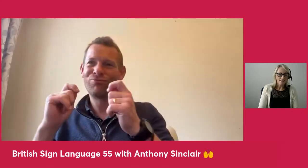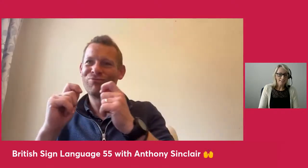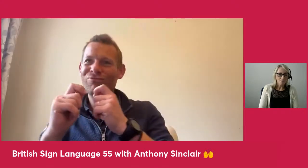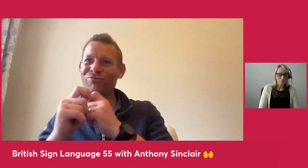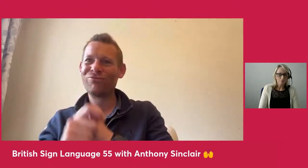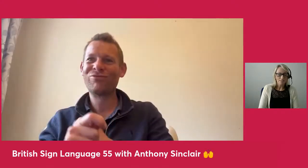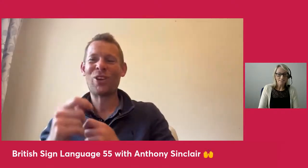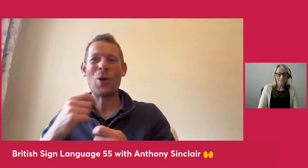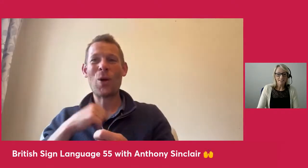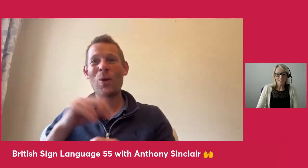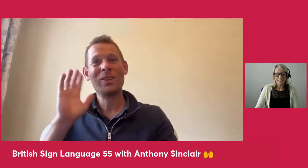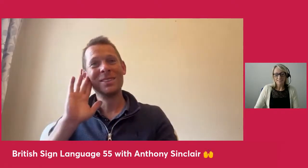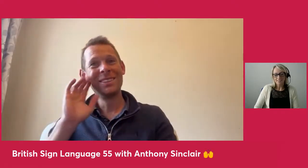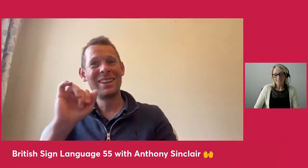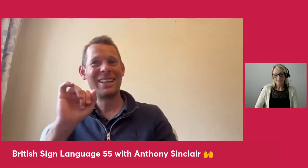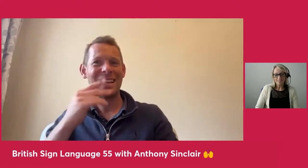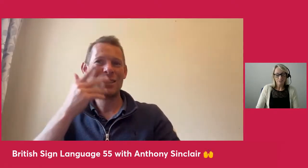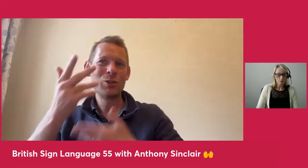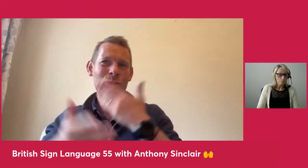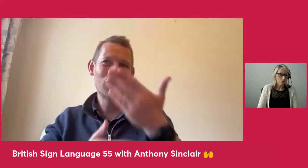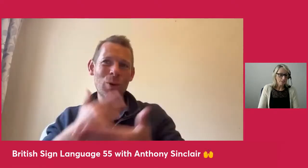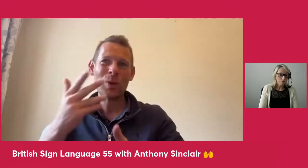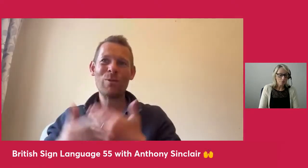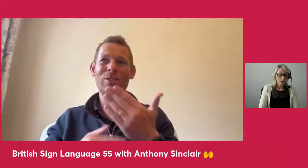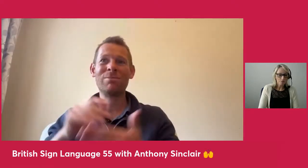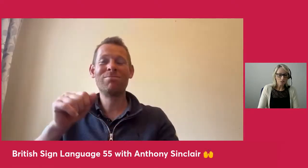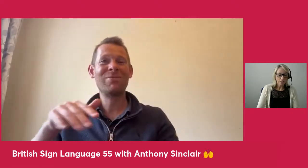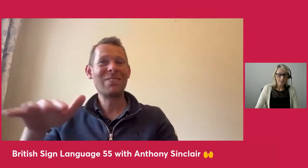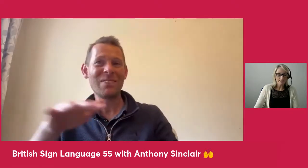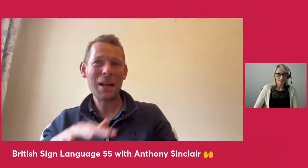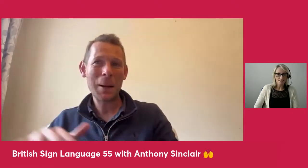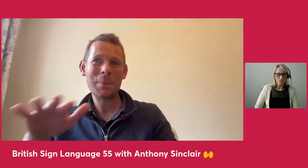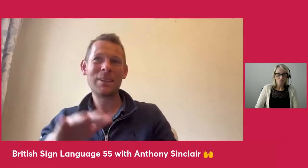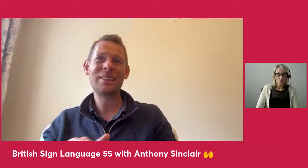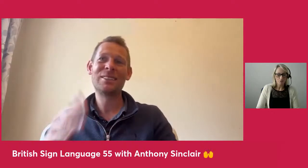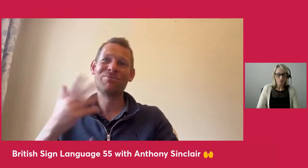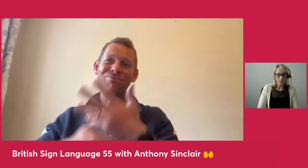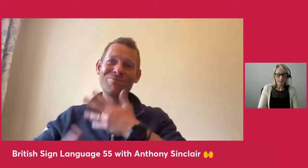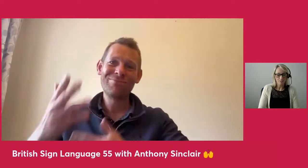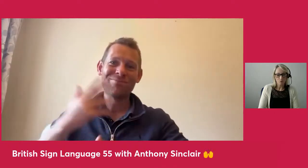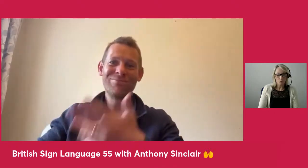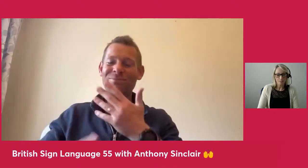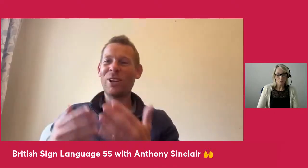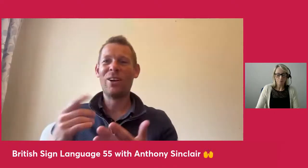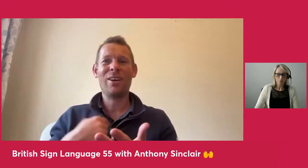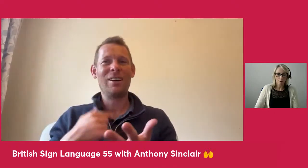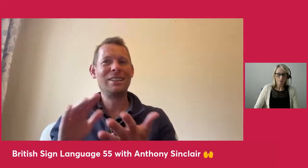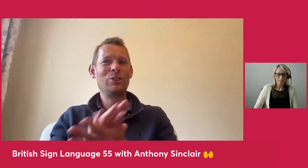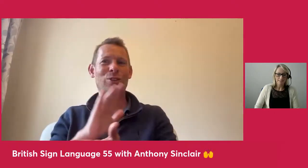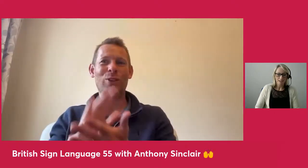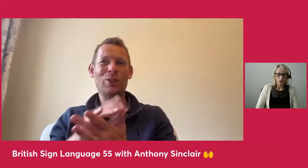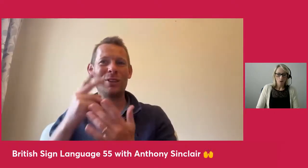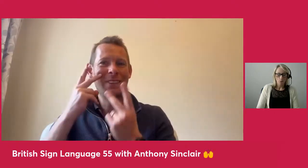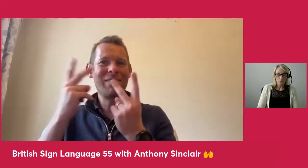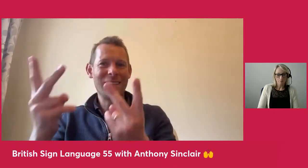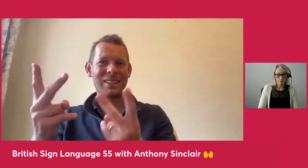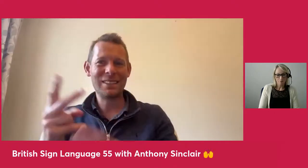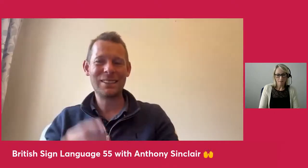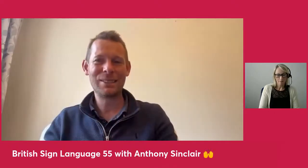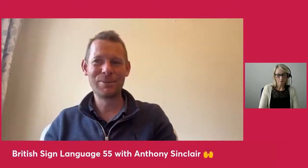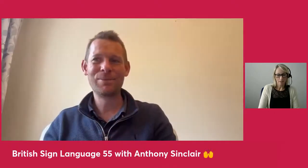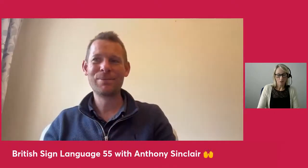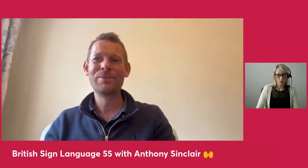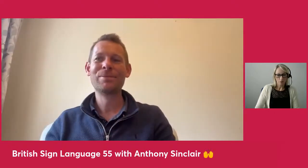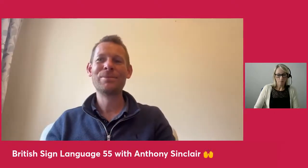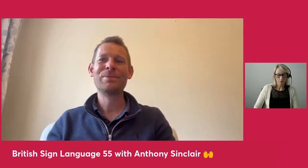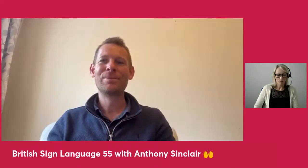past, the 1950s and the 1960s, and how things have perhaps changed, and listen to each other telling stories about families, which can be